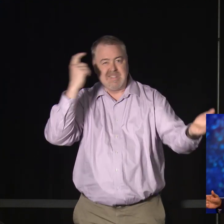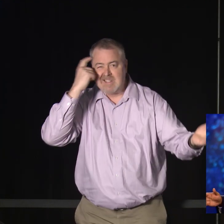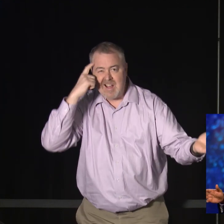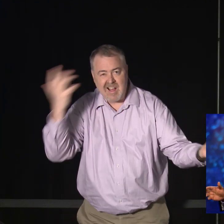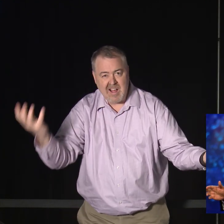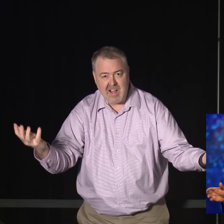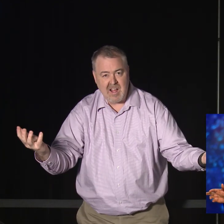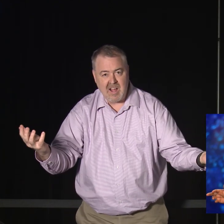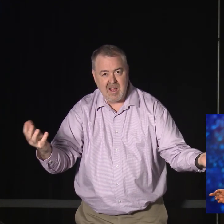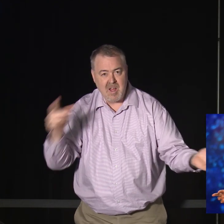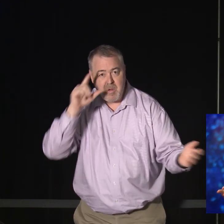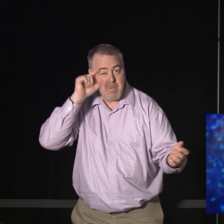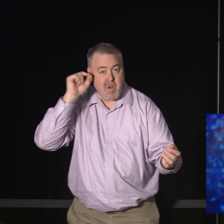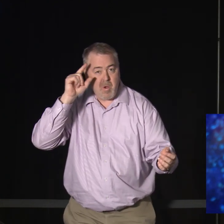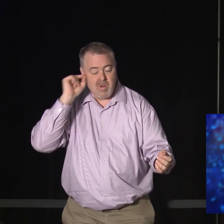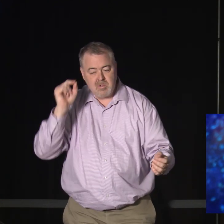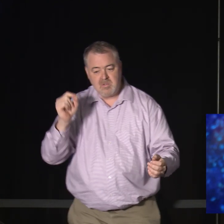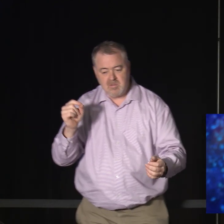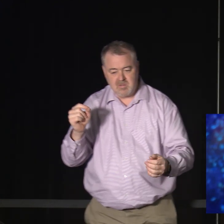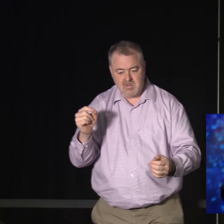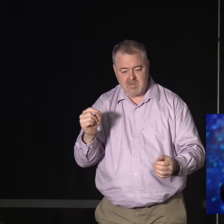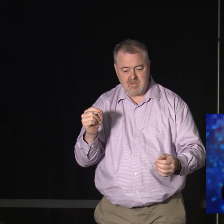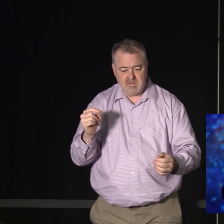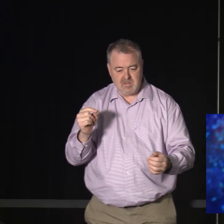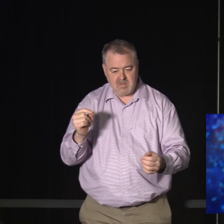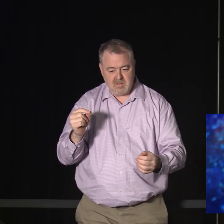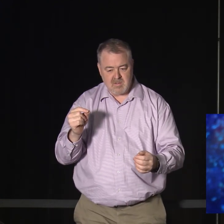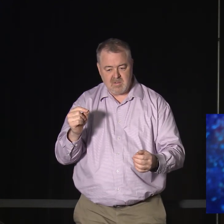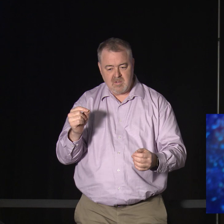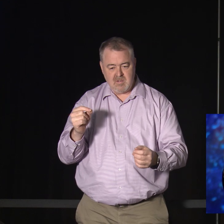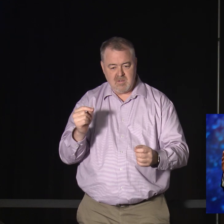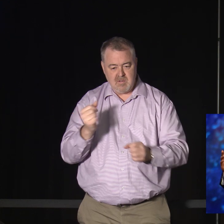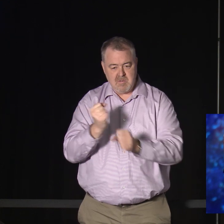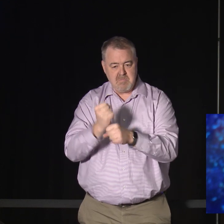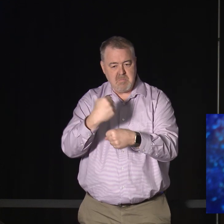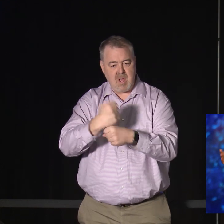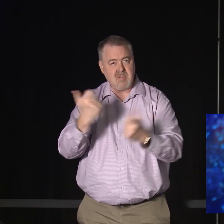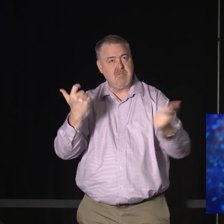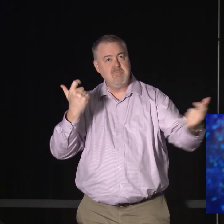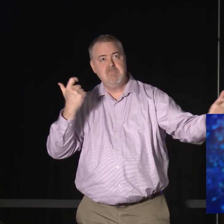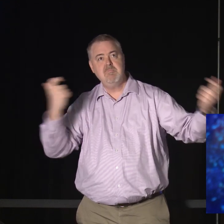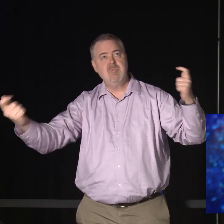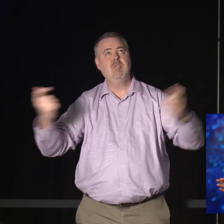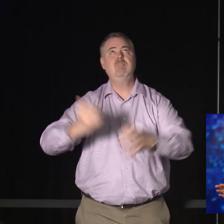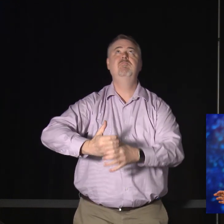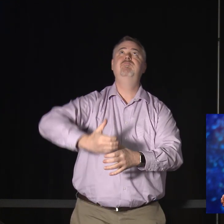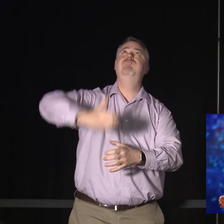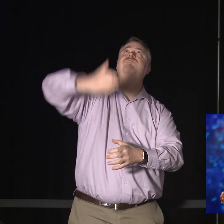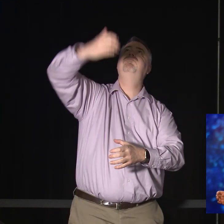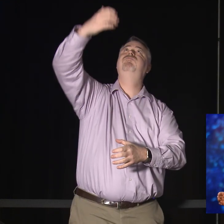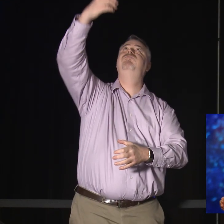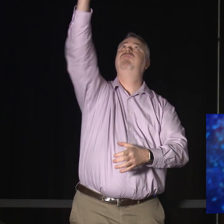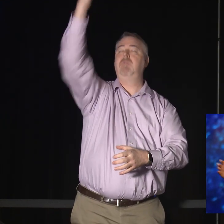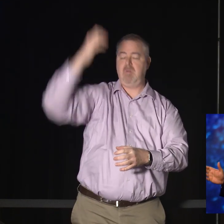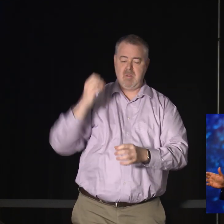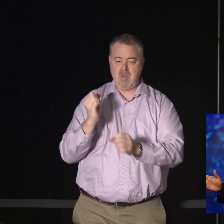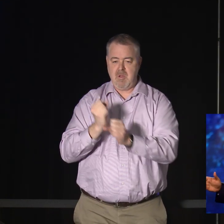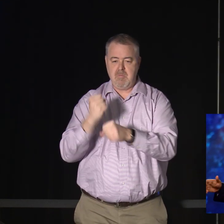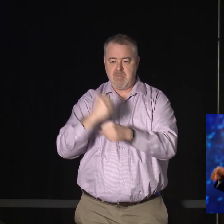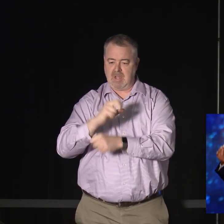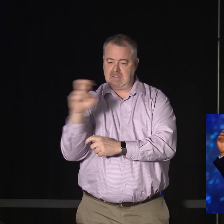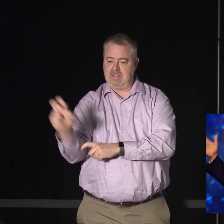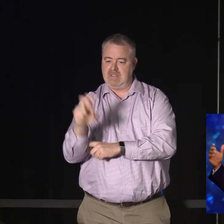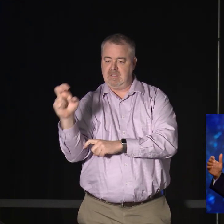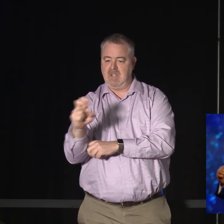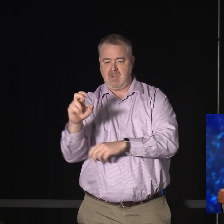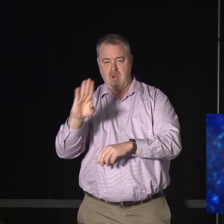Moses, get an enormous pole and make a serpent out of brass and